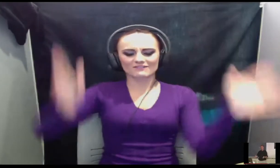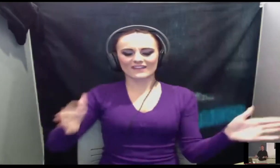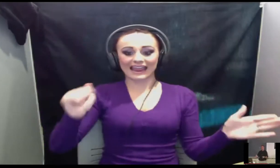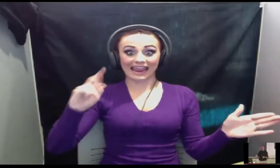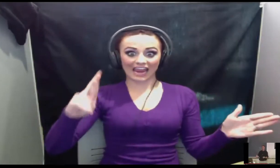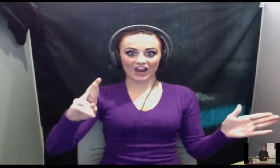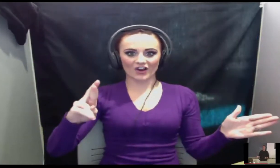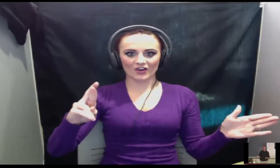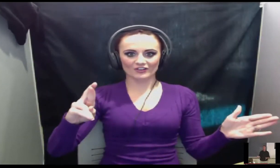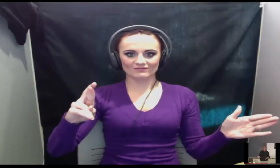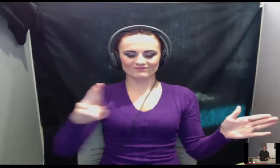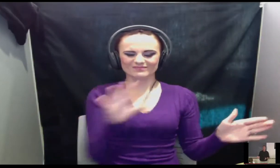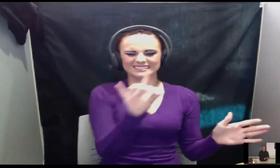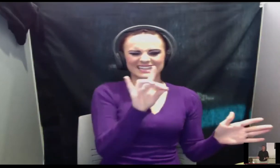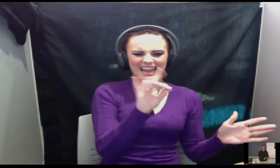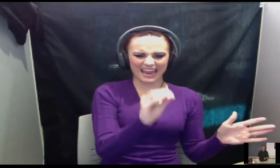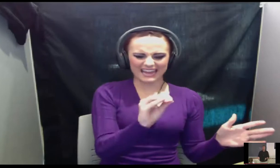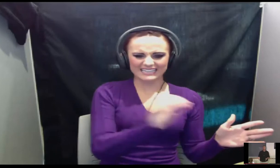is 80 degrees.